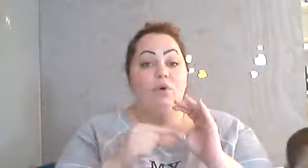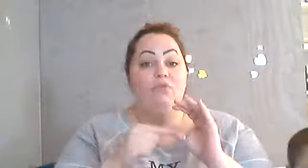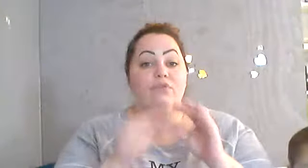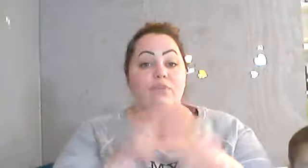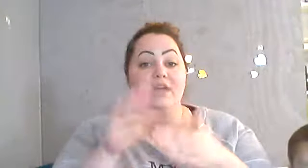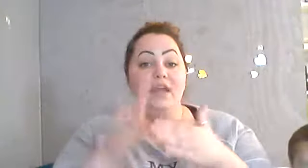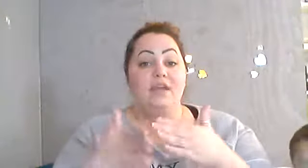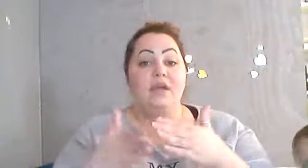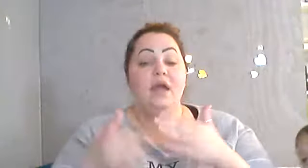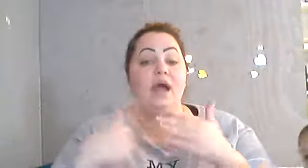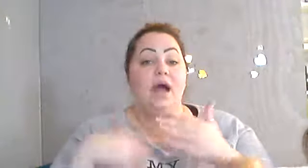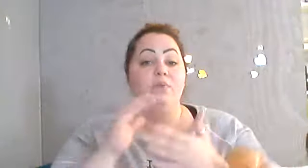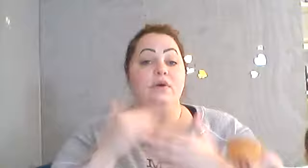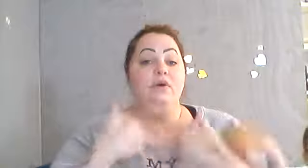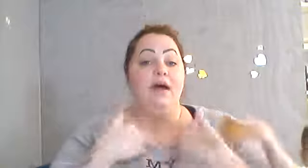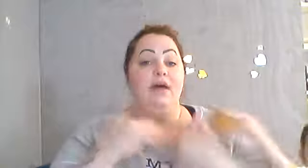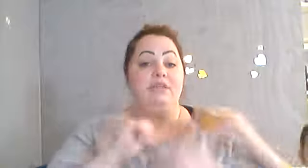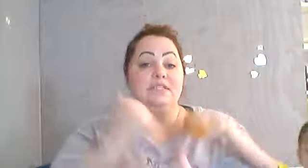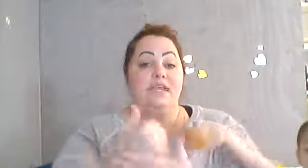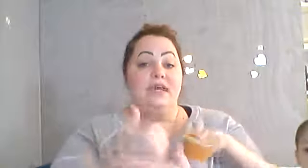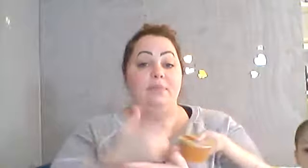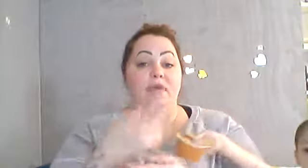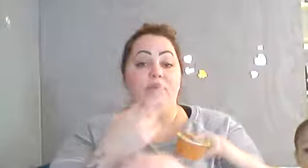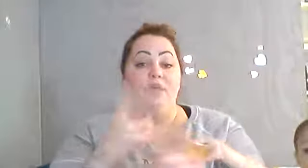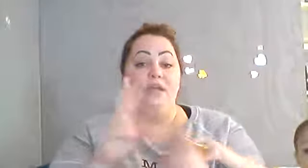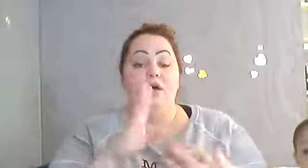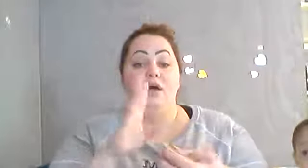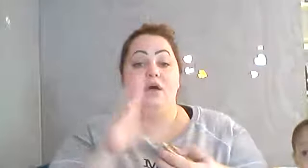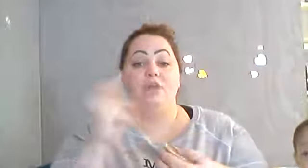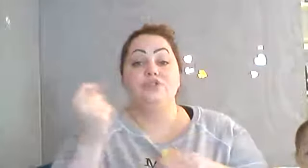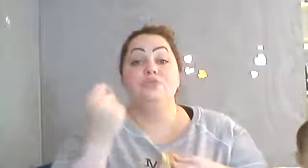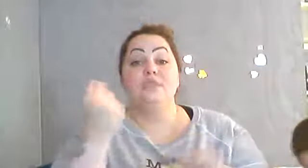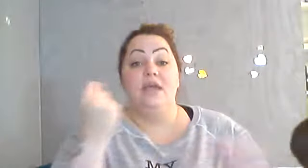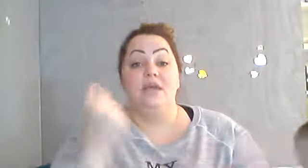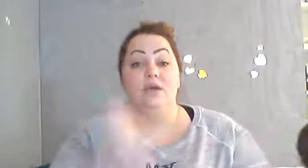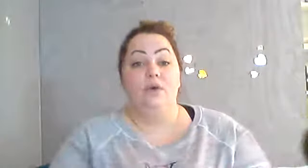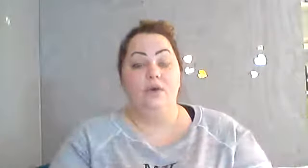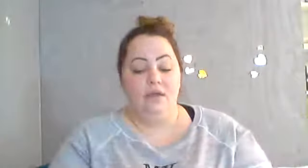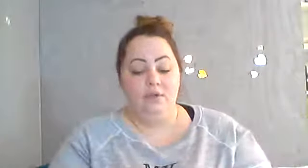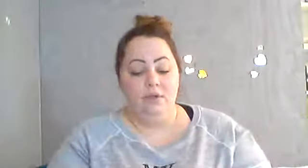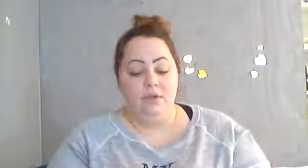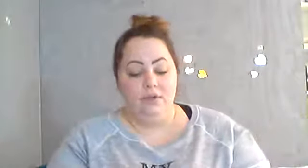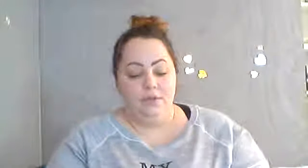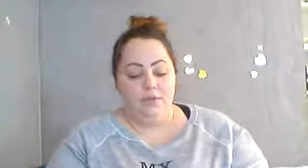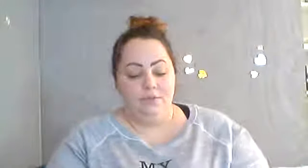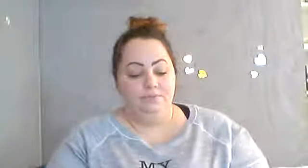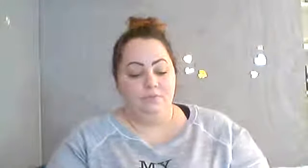the weekend, I will have it set up and ready on Tuesday. Okay.